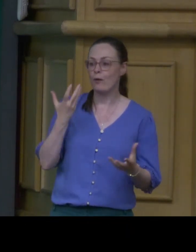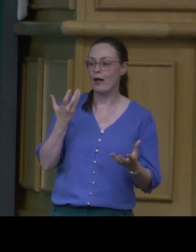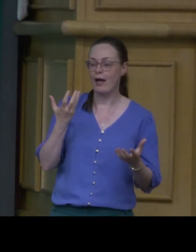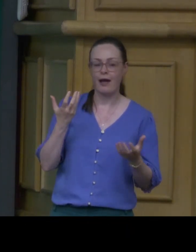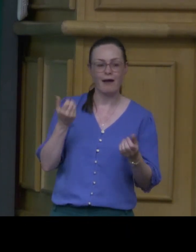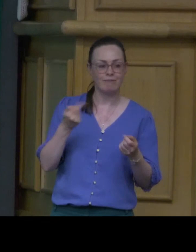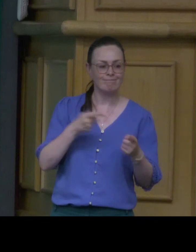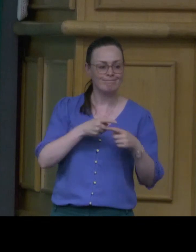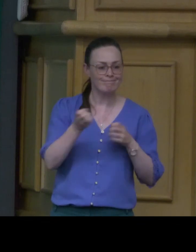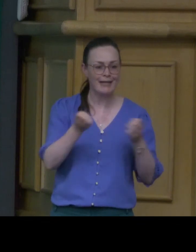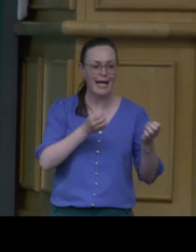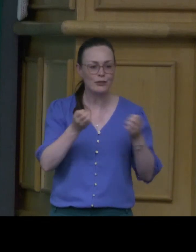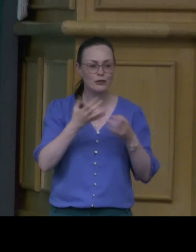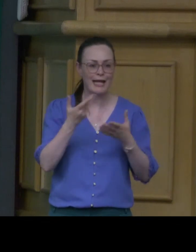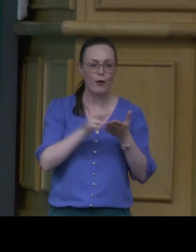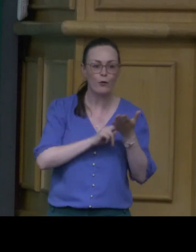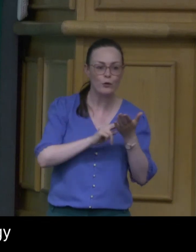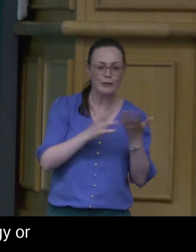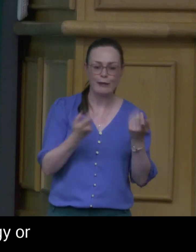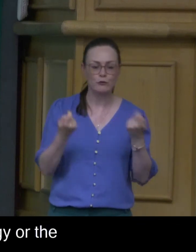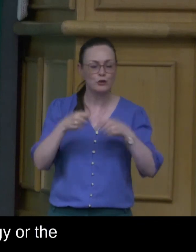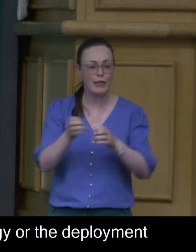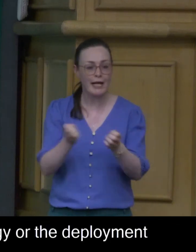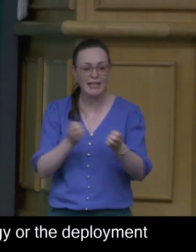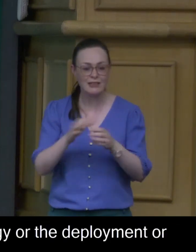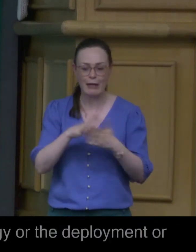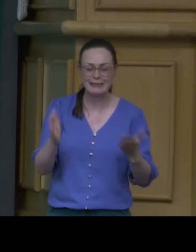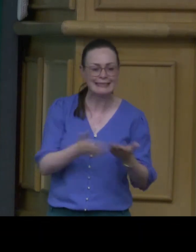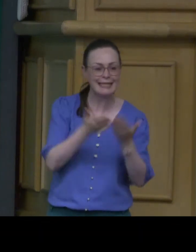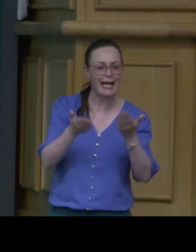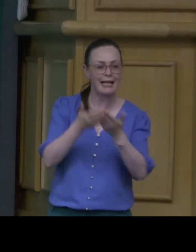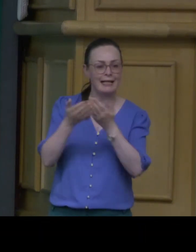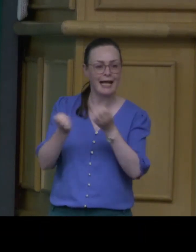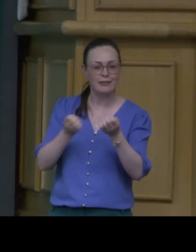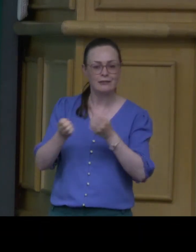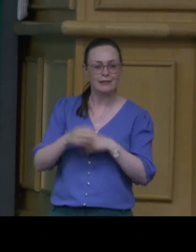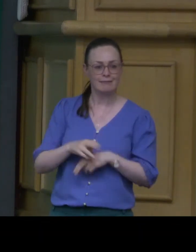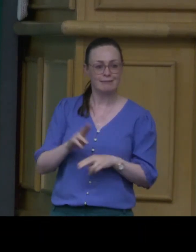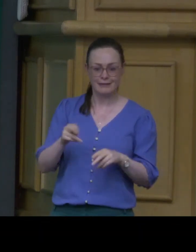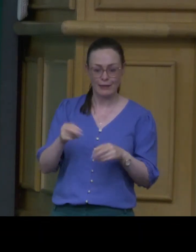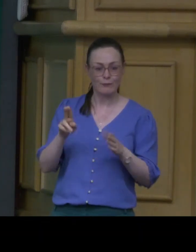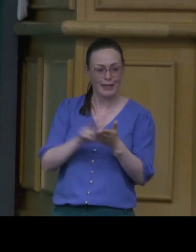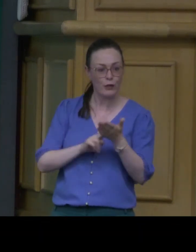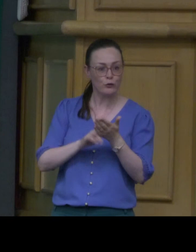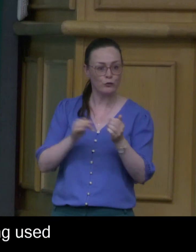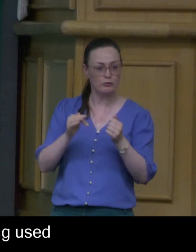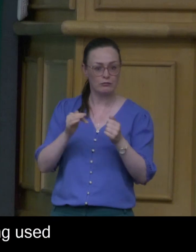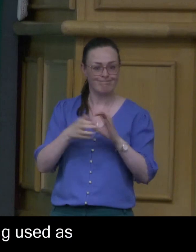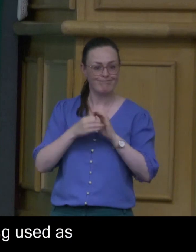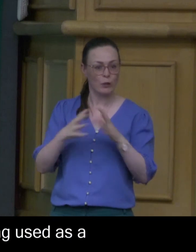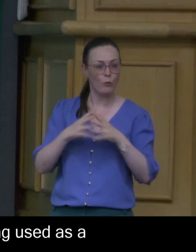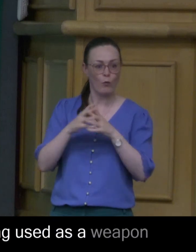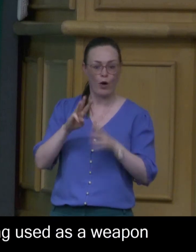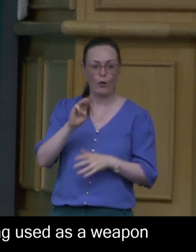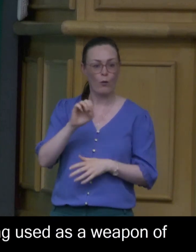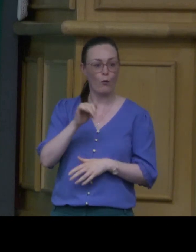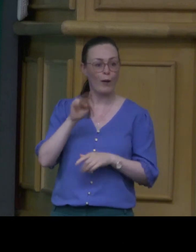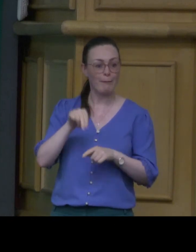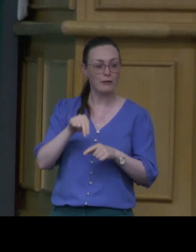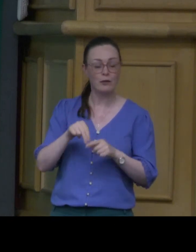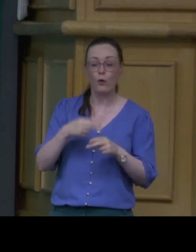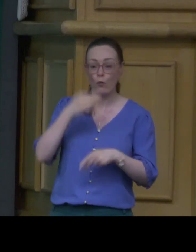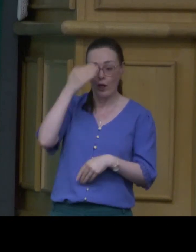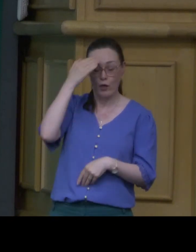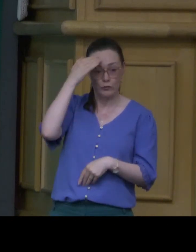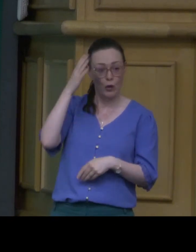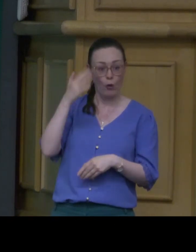the use of energy or the deployment or the sharing of energy or the sale of energy being used as a weapon of war. We all know the threat that